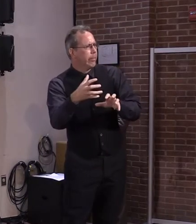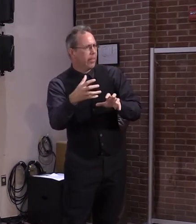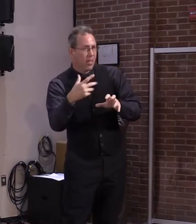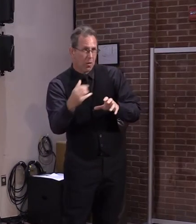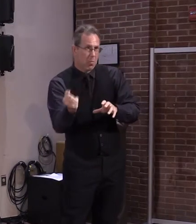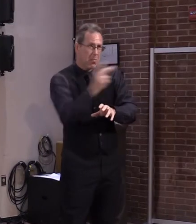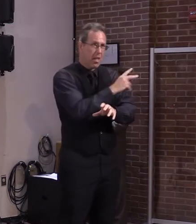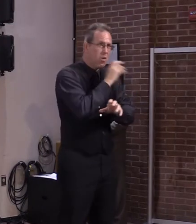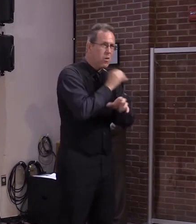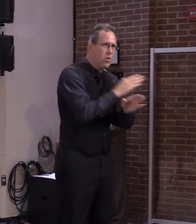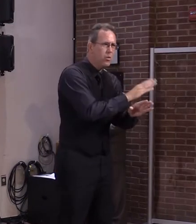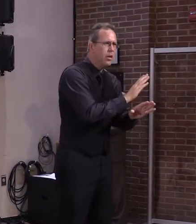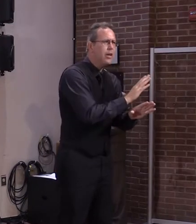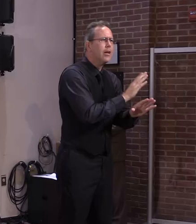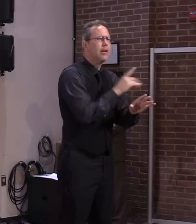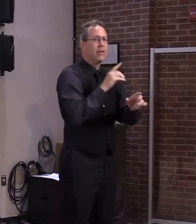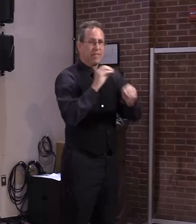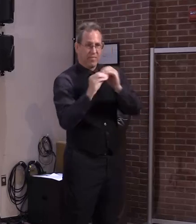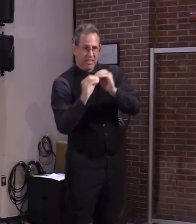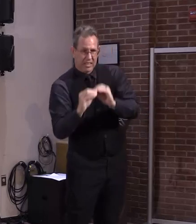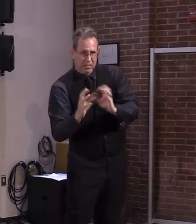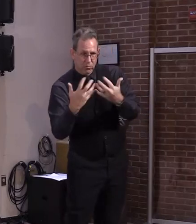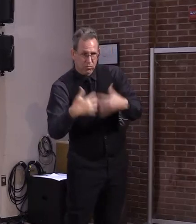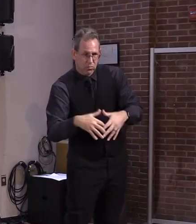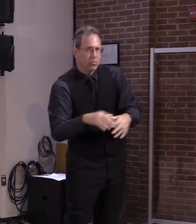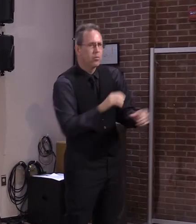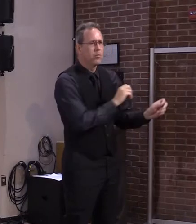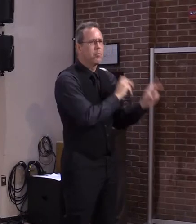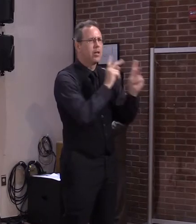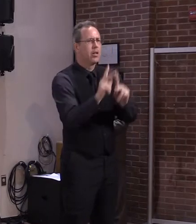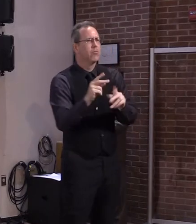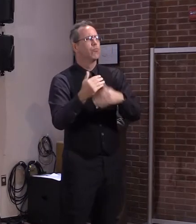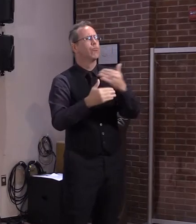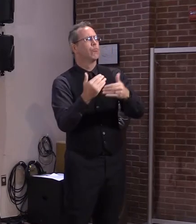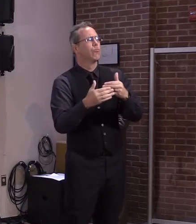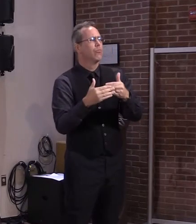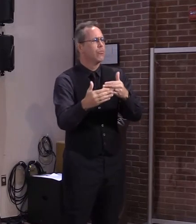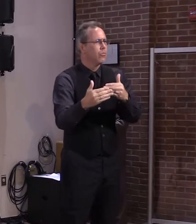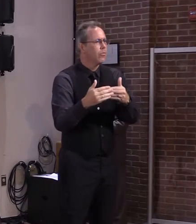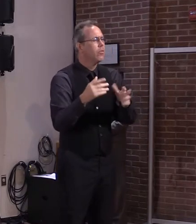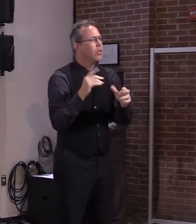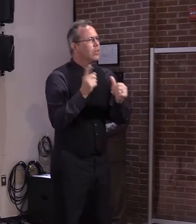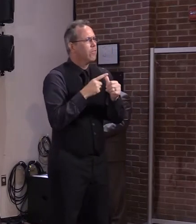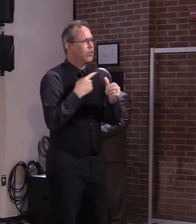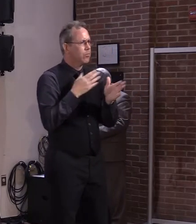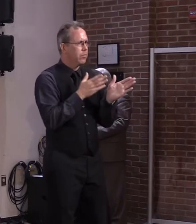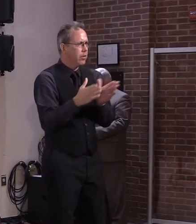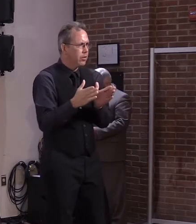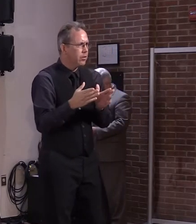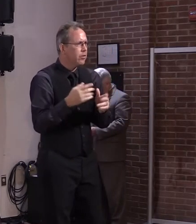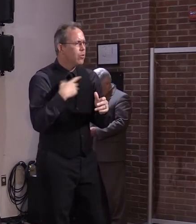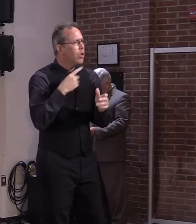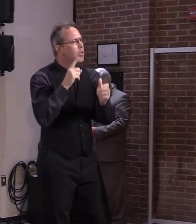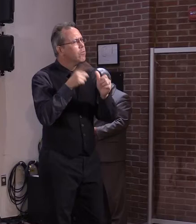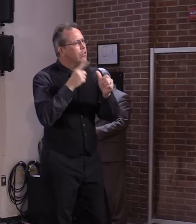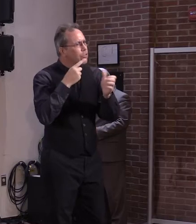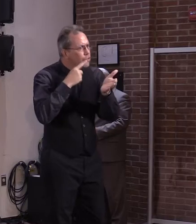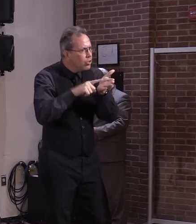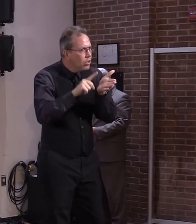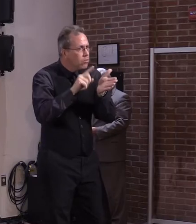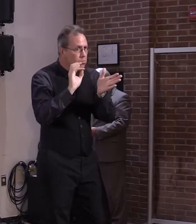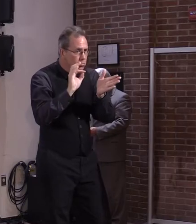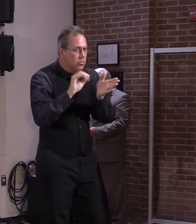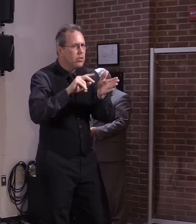it for the second time. So I think that's all I can offer at this point, unless Commissioner Schirling has anything more he'd